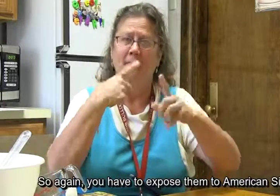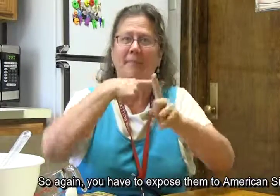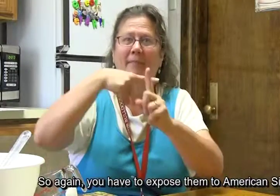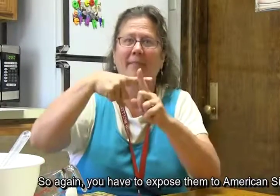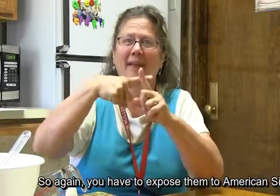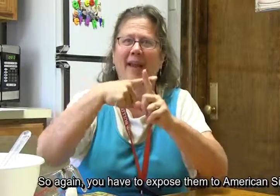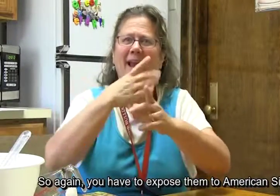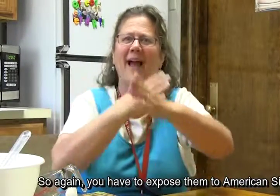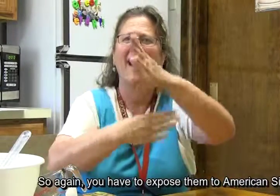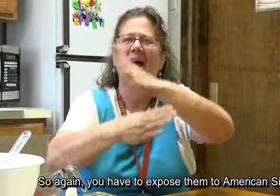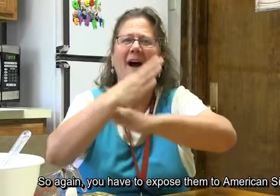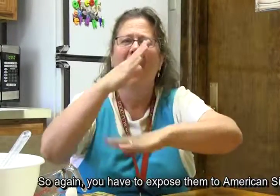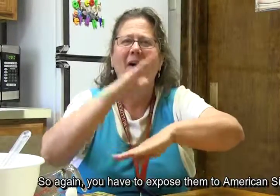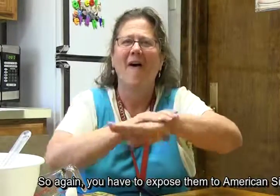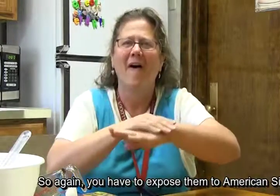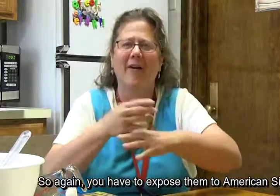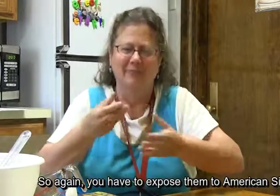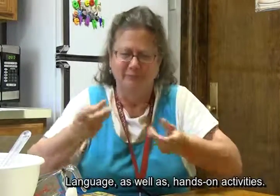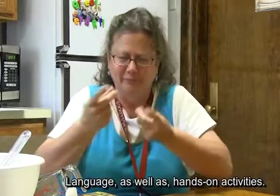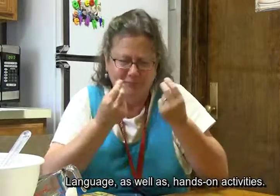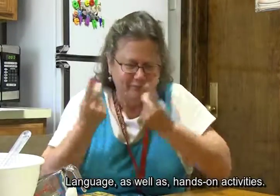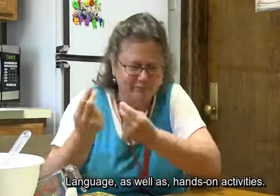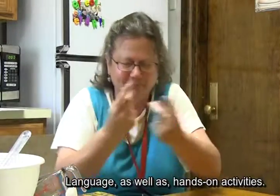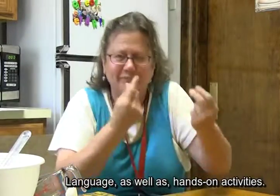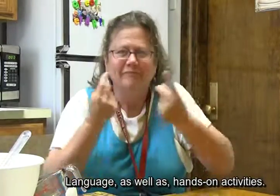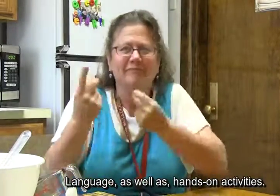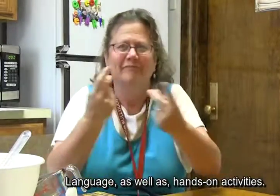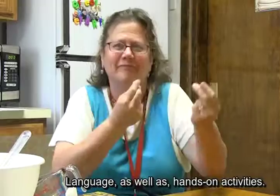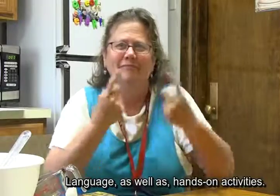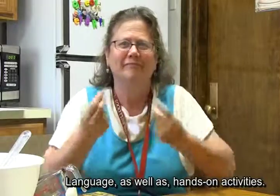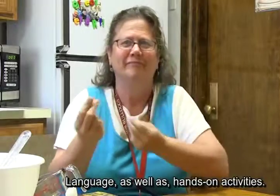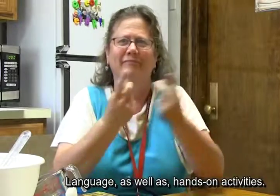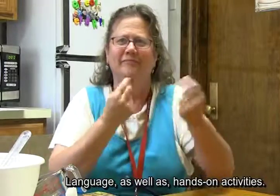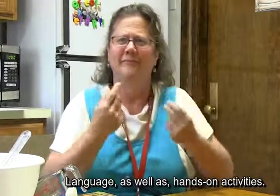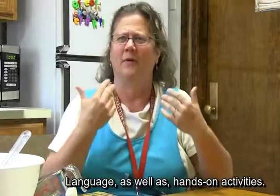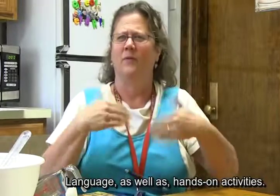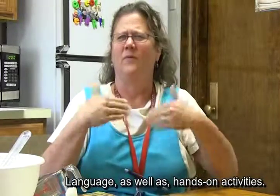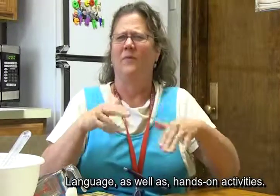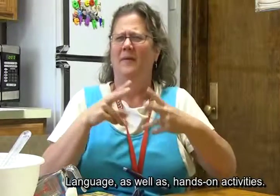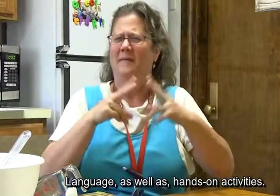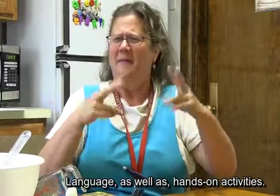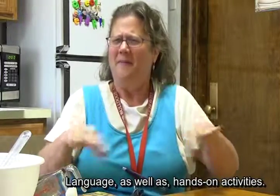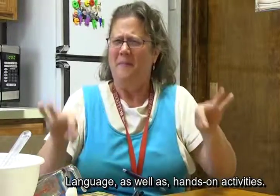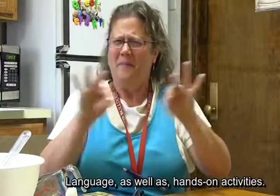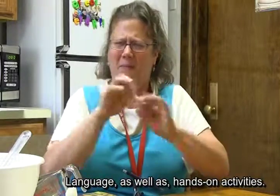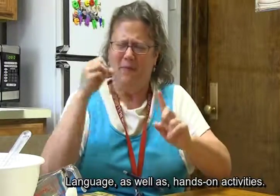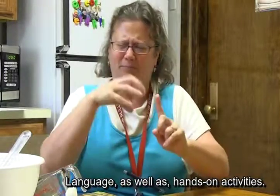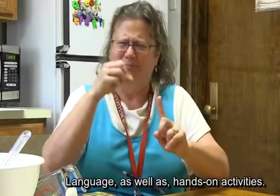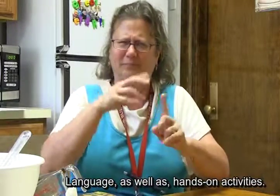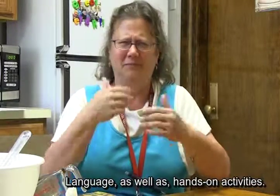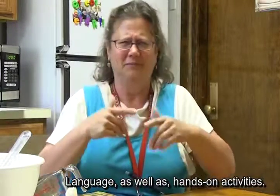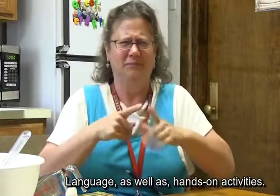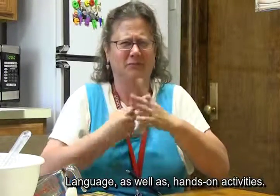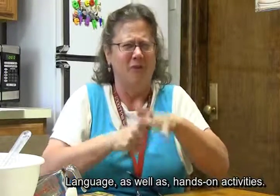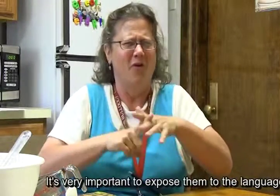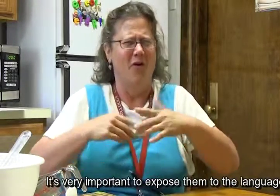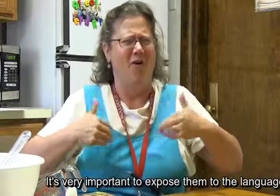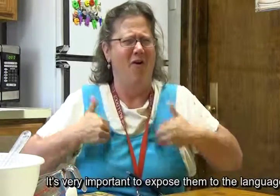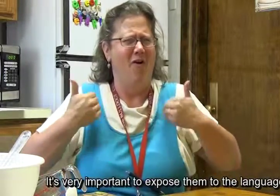So again, you have to expose them to American Sign Language as well as hands-on activities. It's very important to